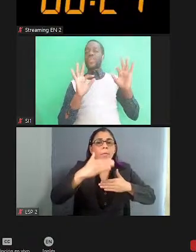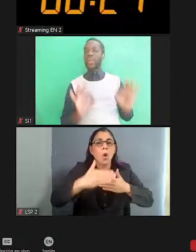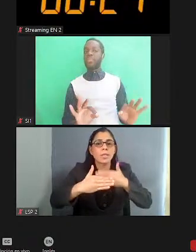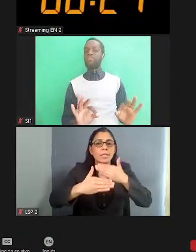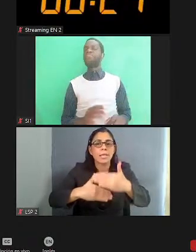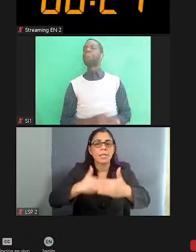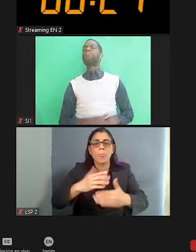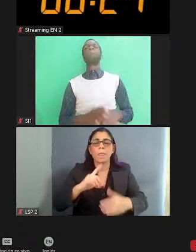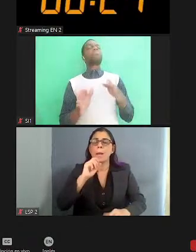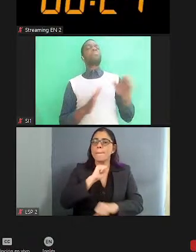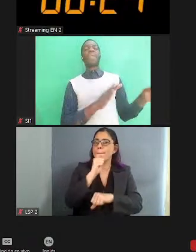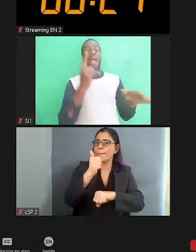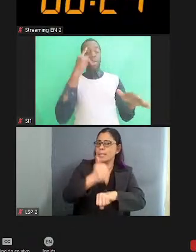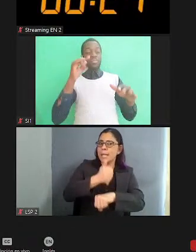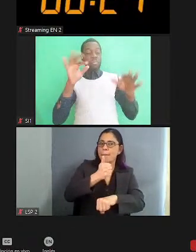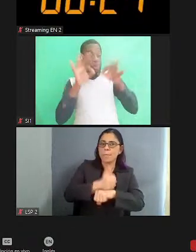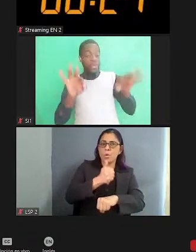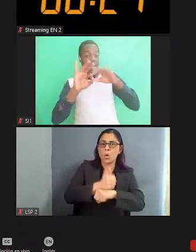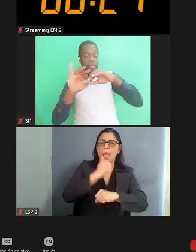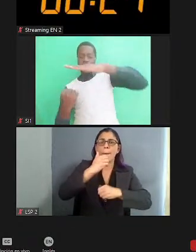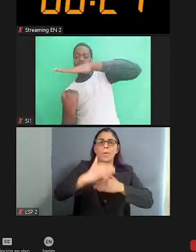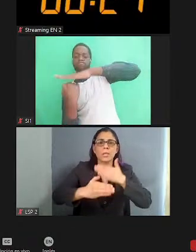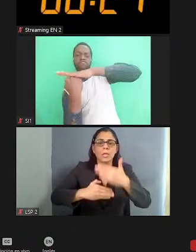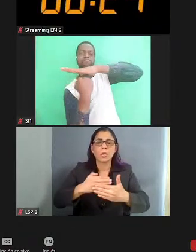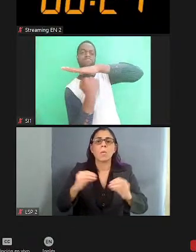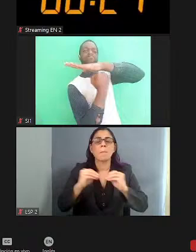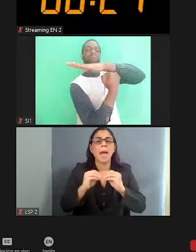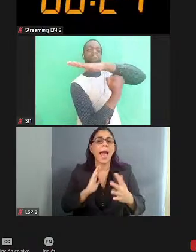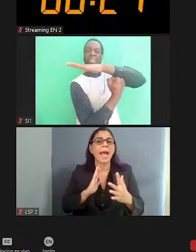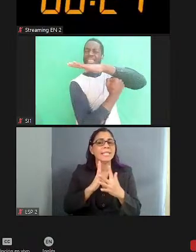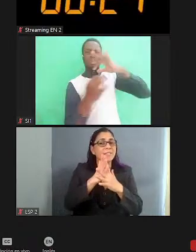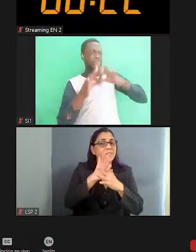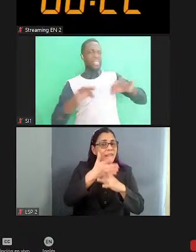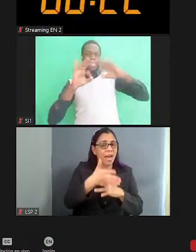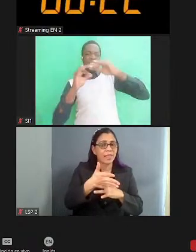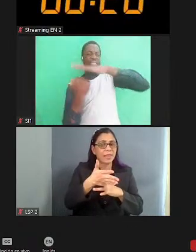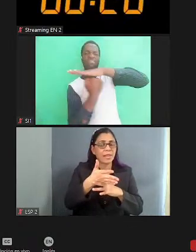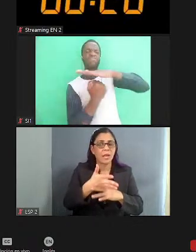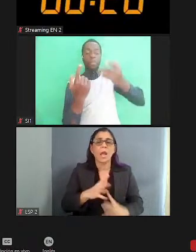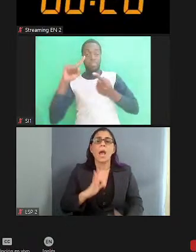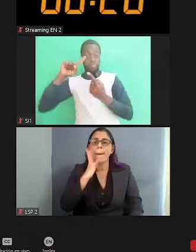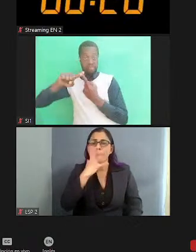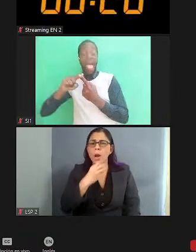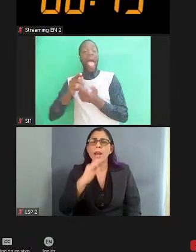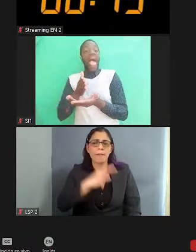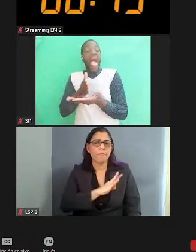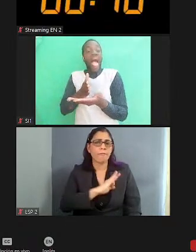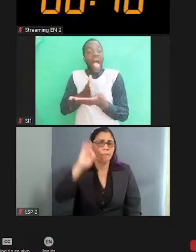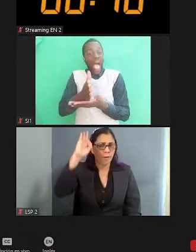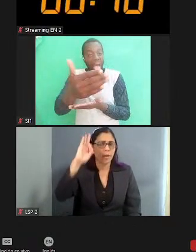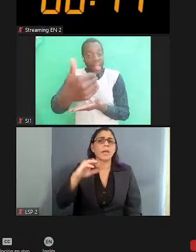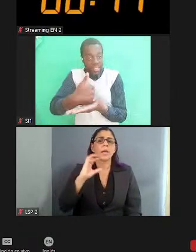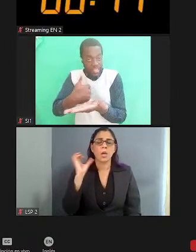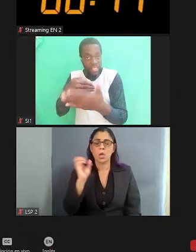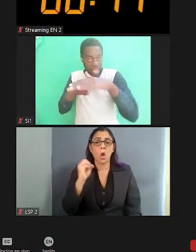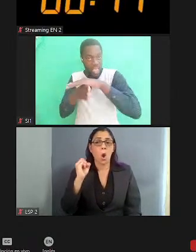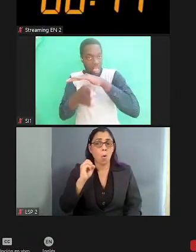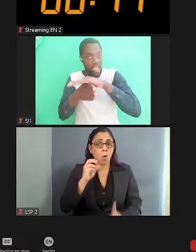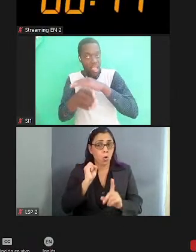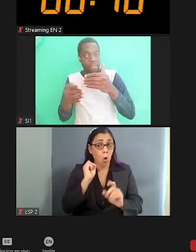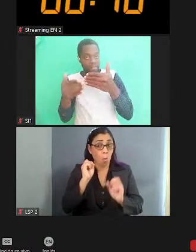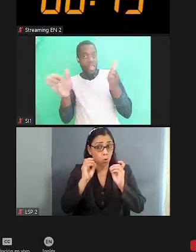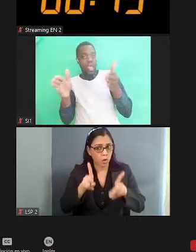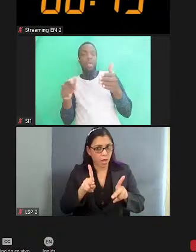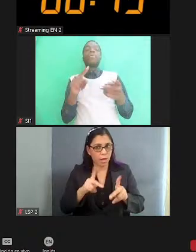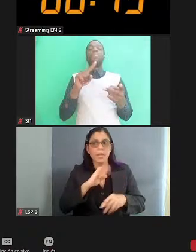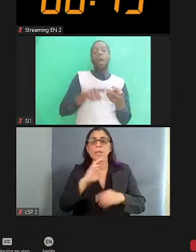objectives of the process we were talking about accessibility good faith opportunity and